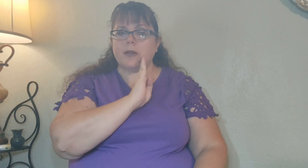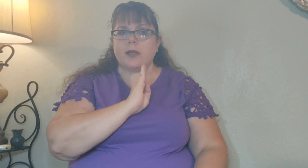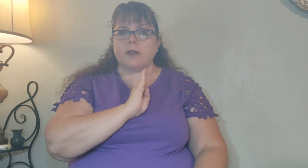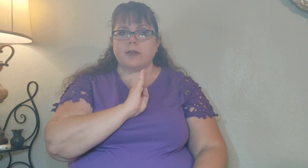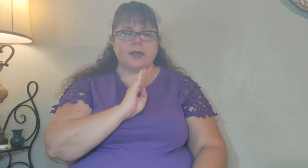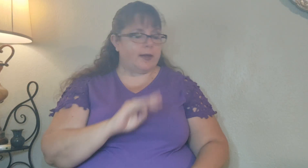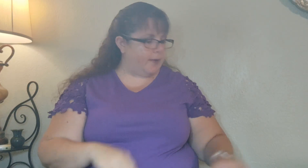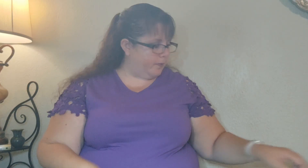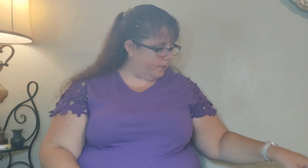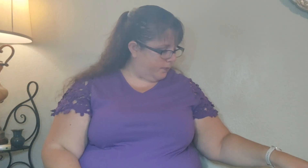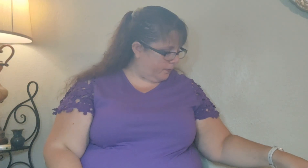the other side.